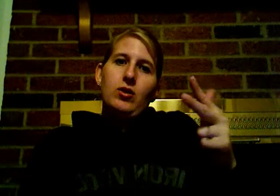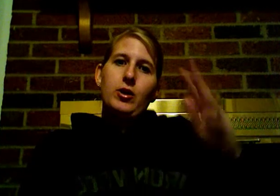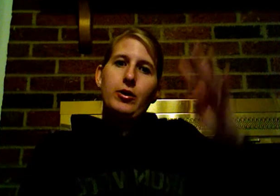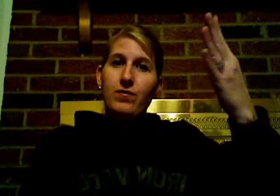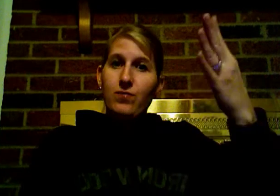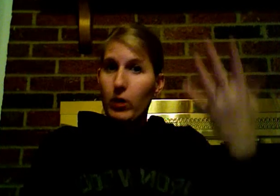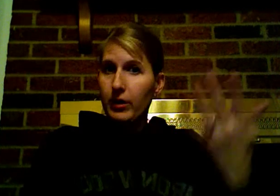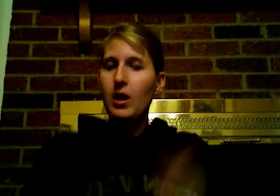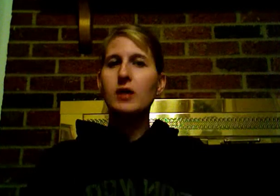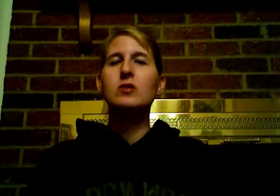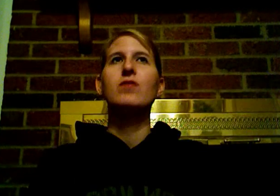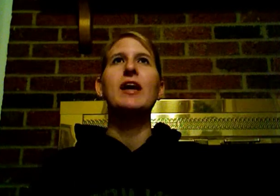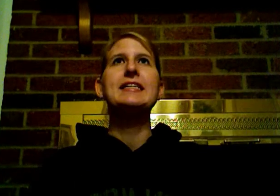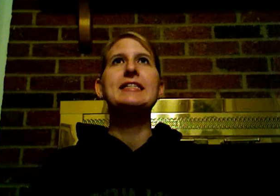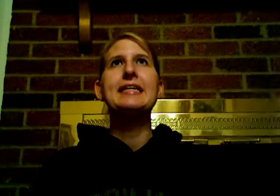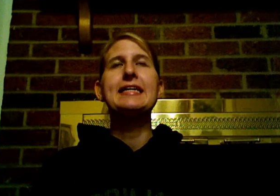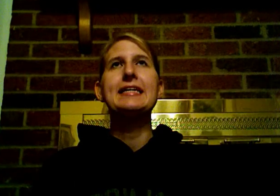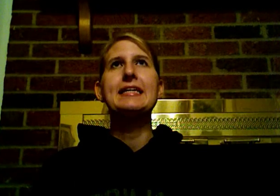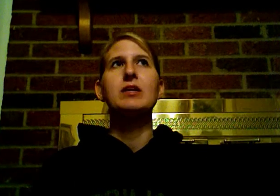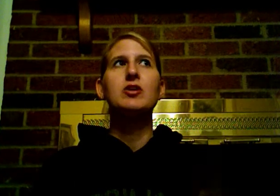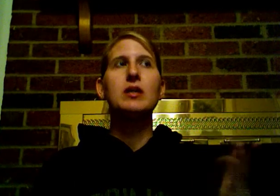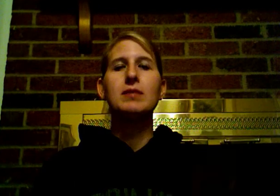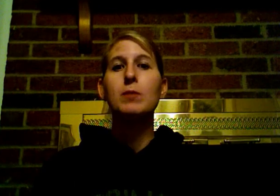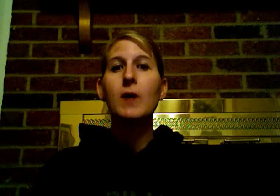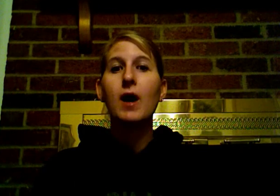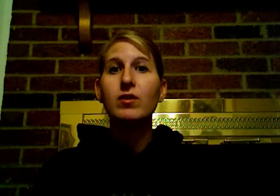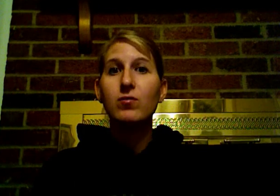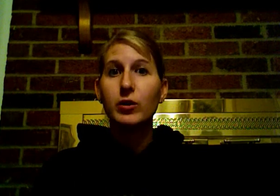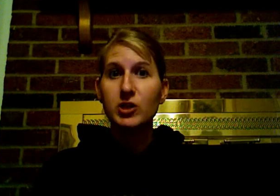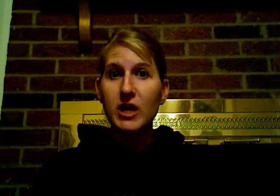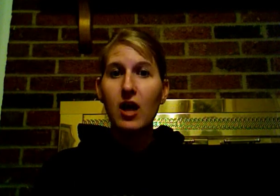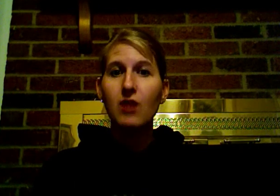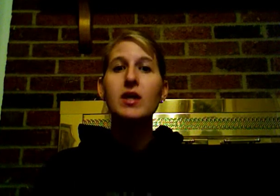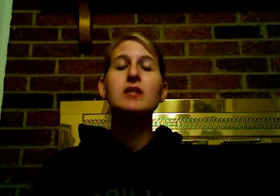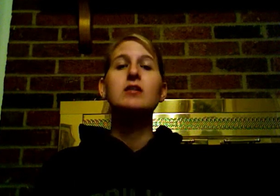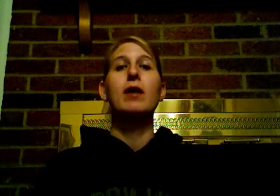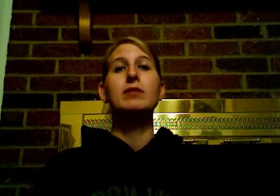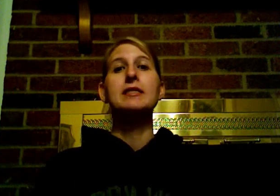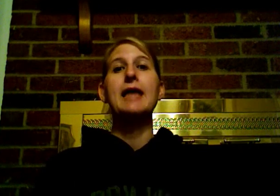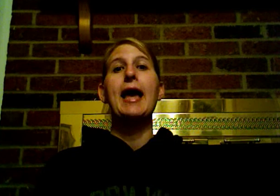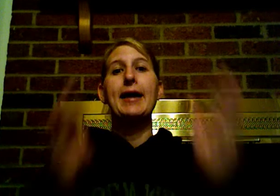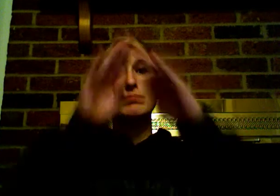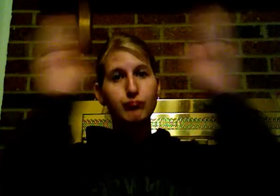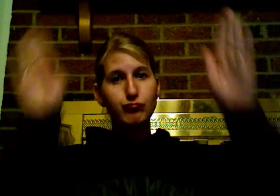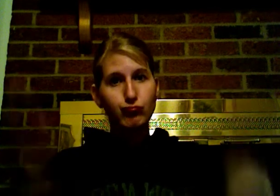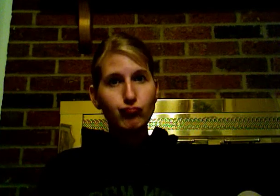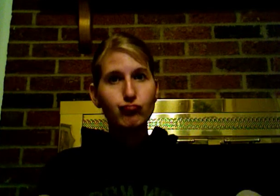third, the fourth. So if I said, can you get me the book off of the fourth shelf? So I would say,